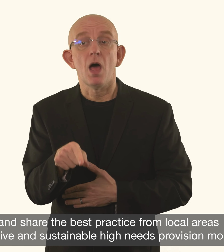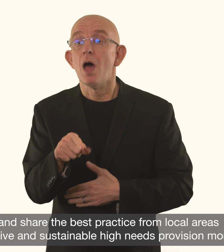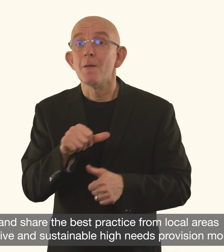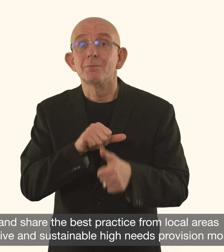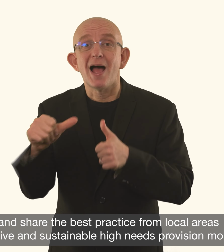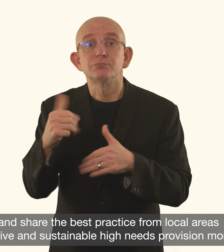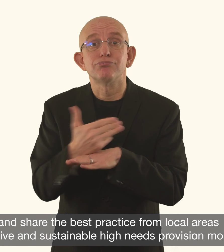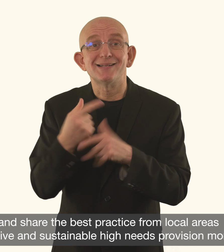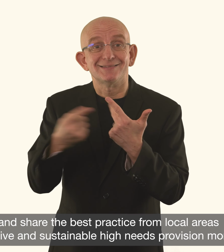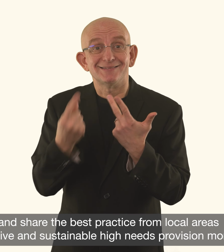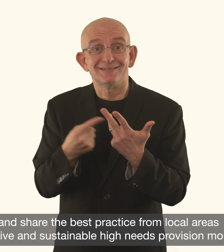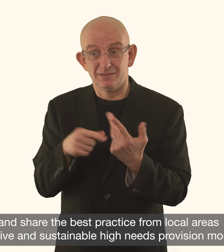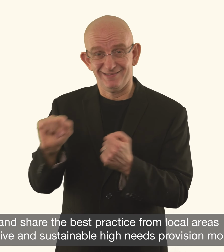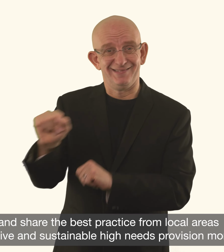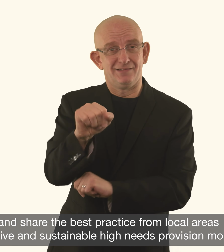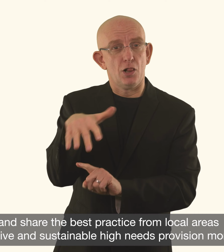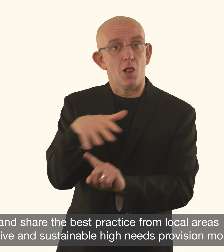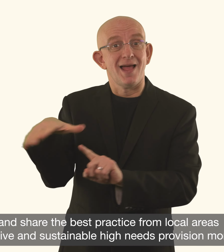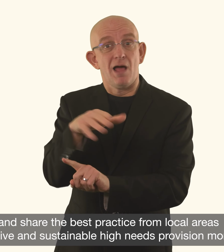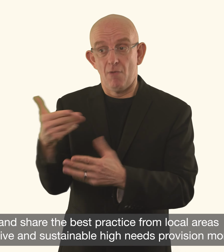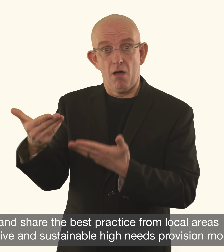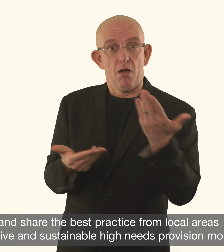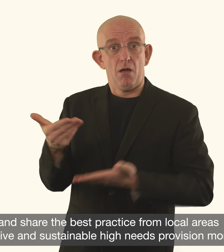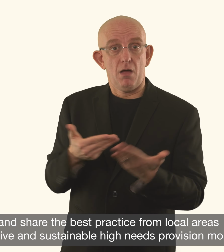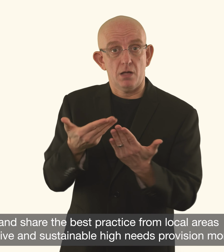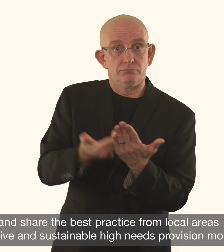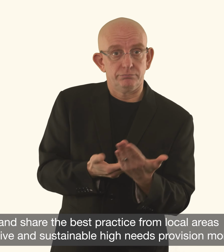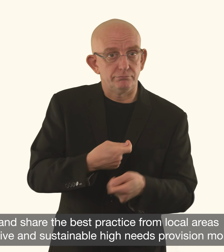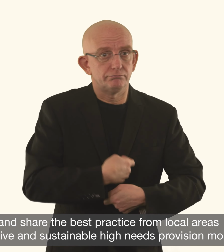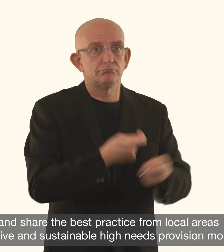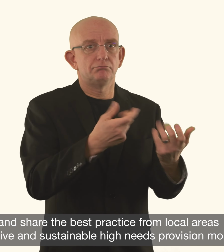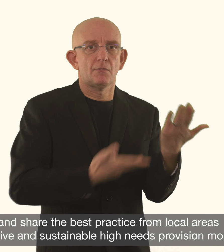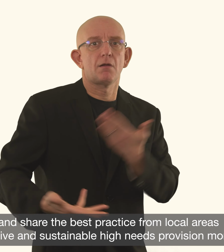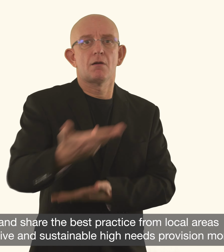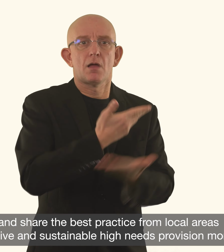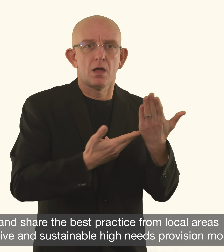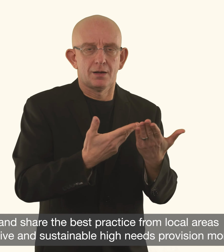and share the best practice from local areas with inclusive and sustainable high-needs provision more widely.